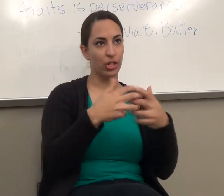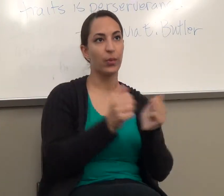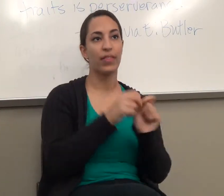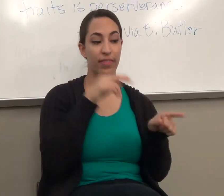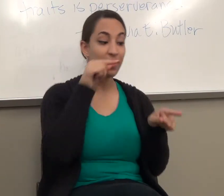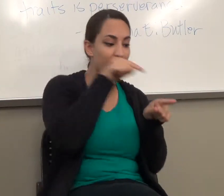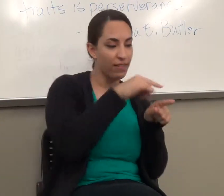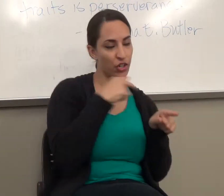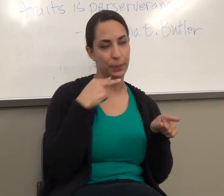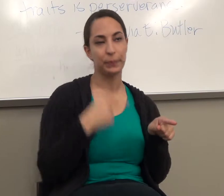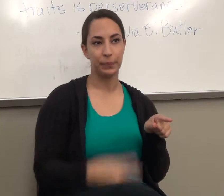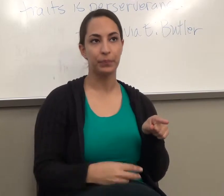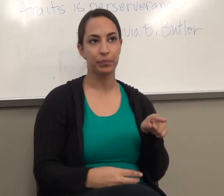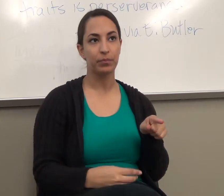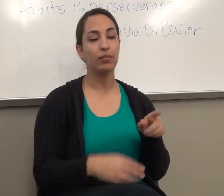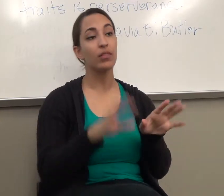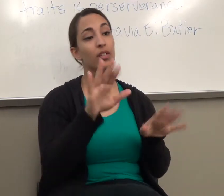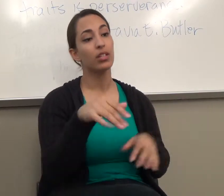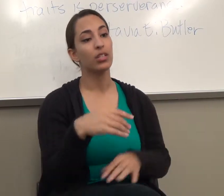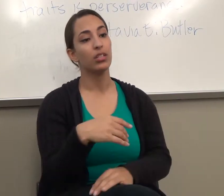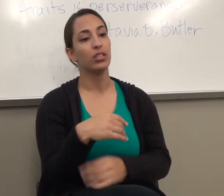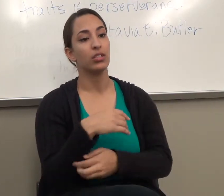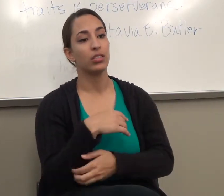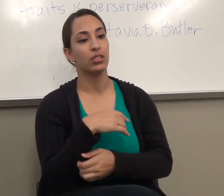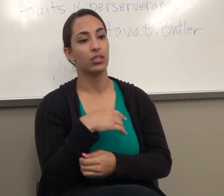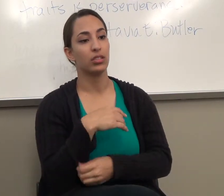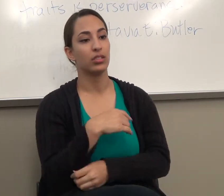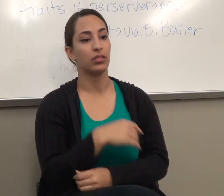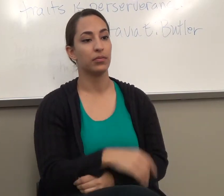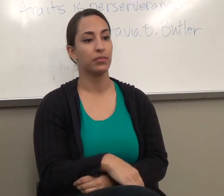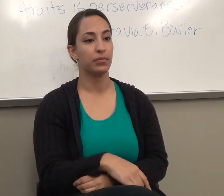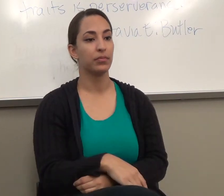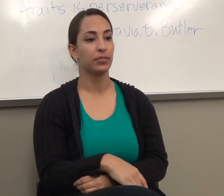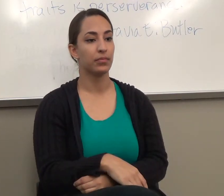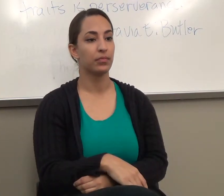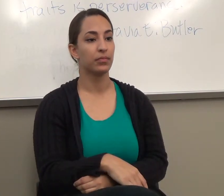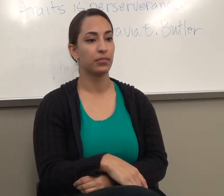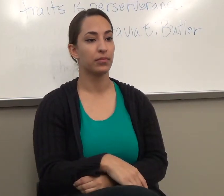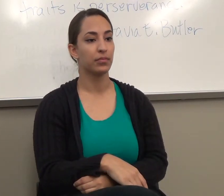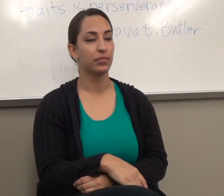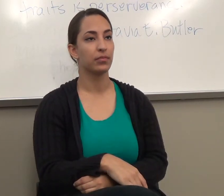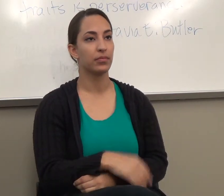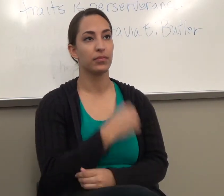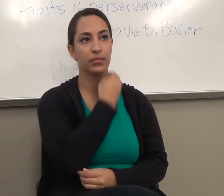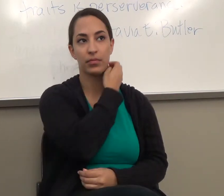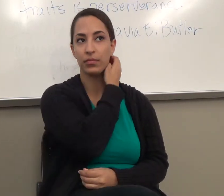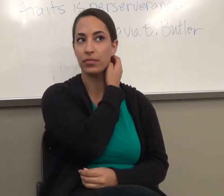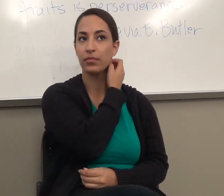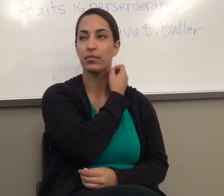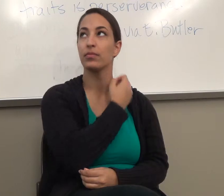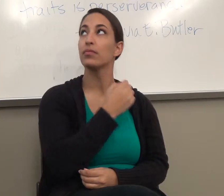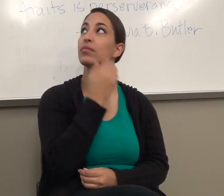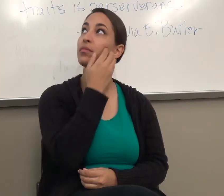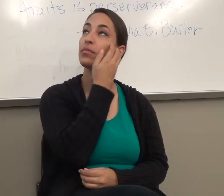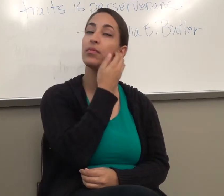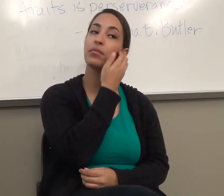fixed it by taking off the S off of profits, because that means the same thing, profits. Yeah, it's just the way our language